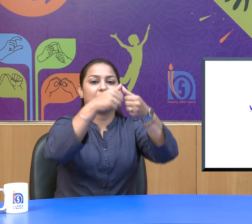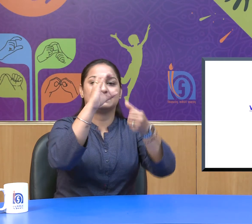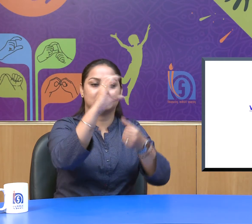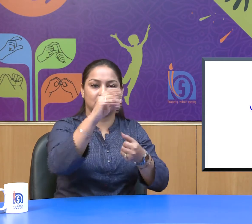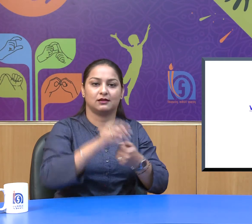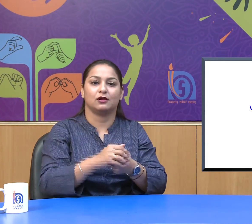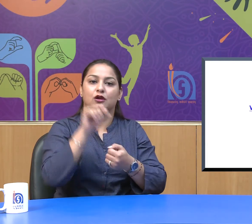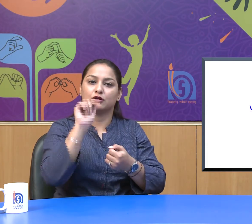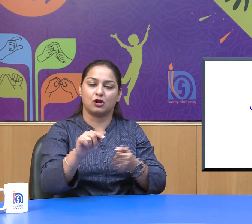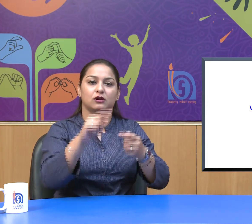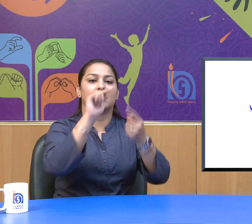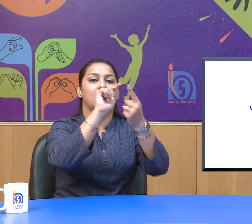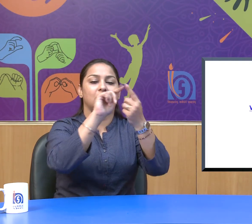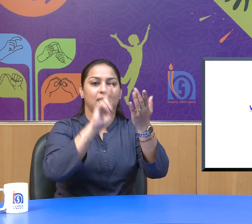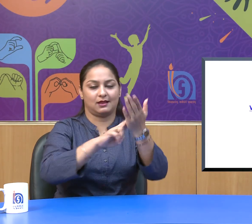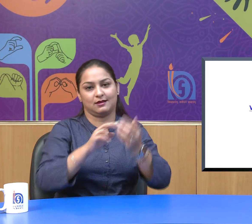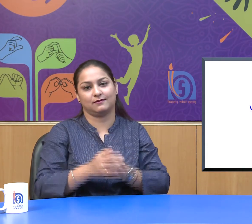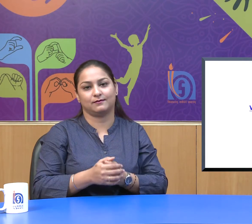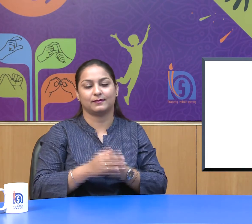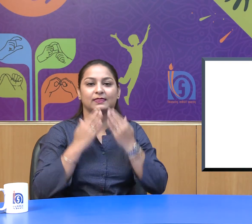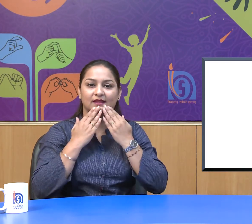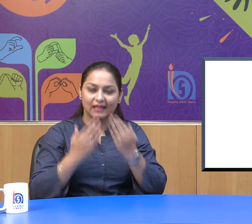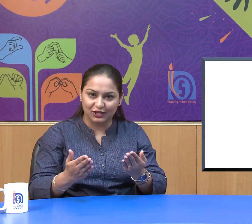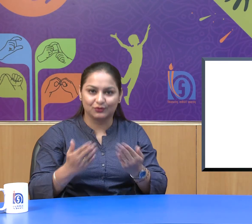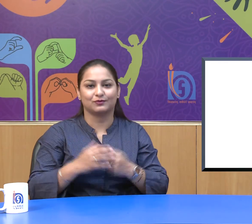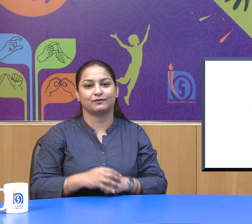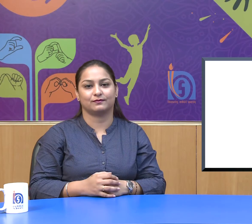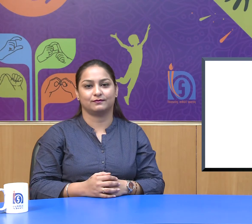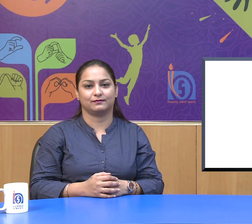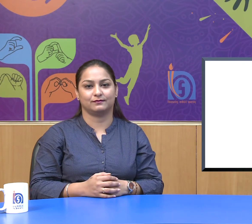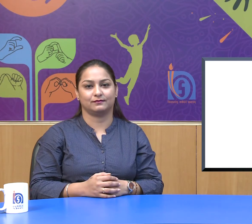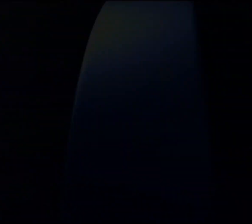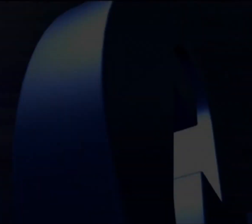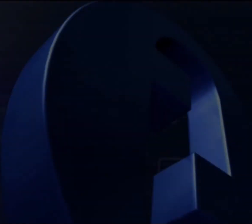www.nios.ac.in. Thank you.